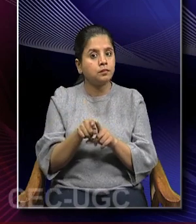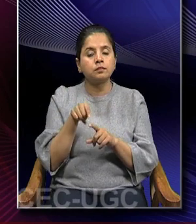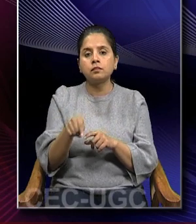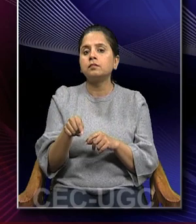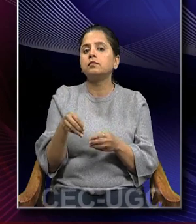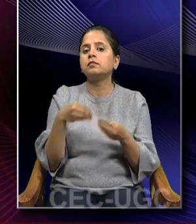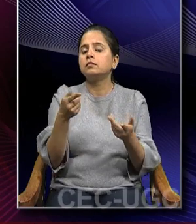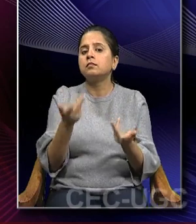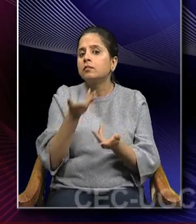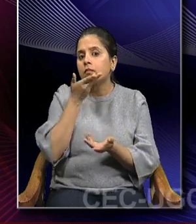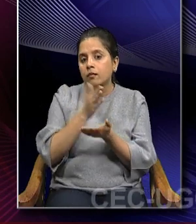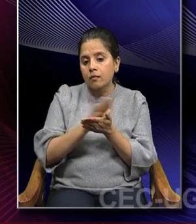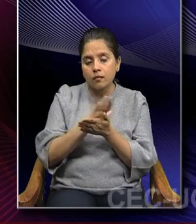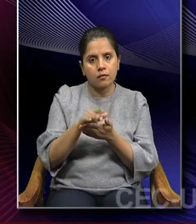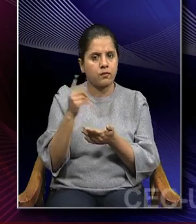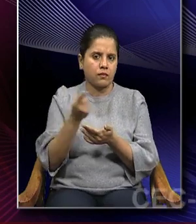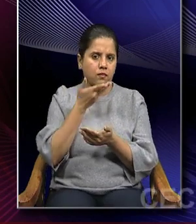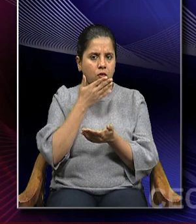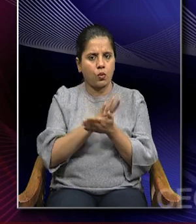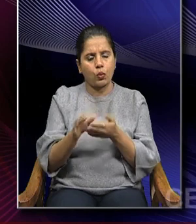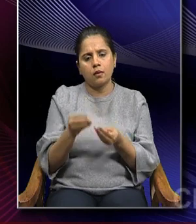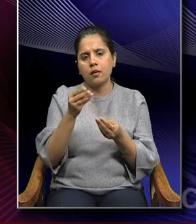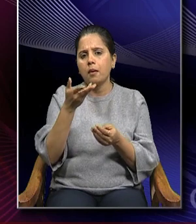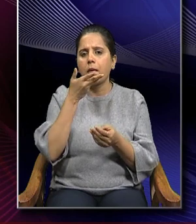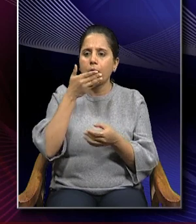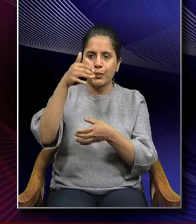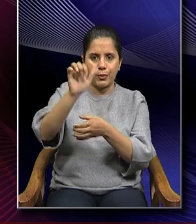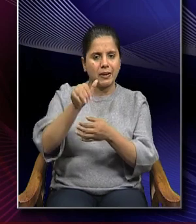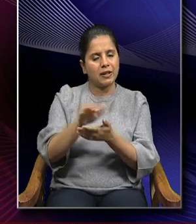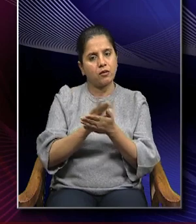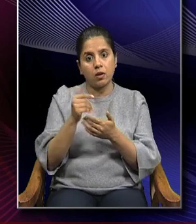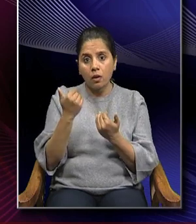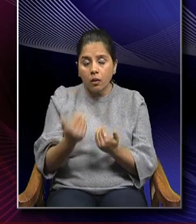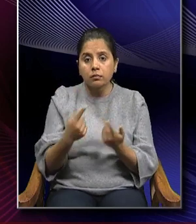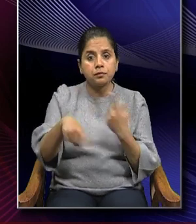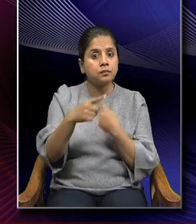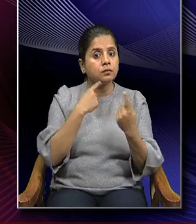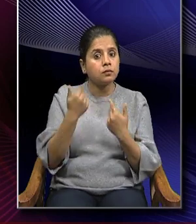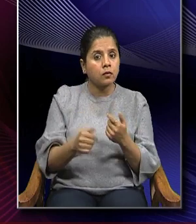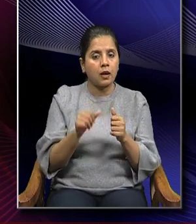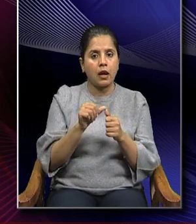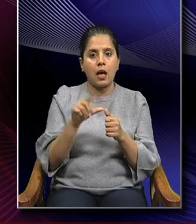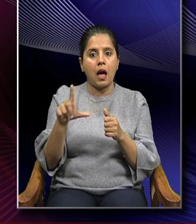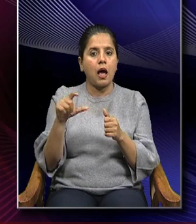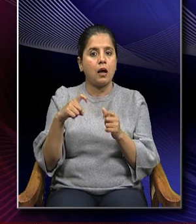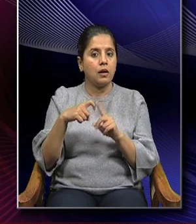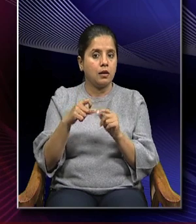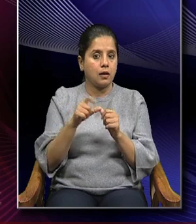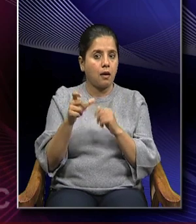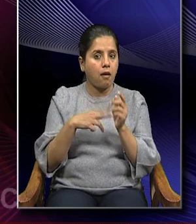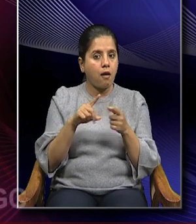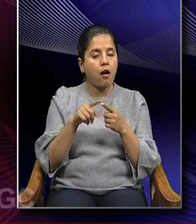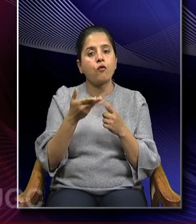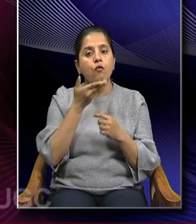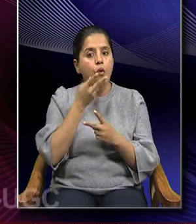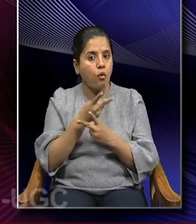simply giving you the water, they were simply purifying the water, but now we are talking about the alkaline waters. where we are